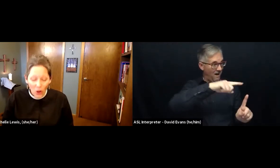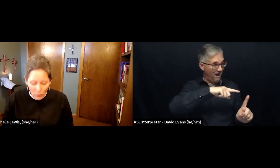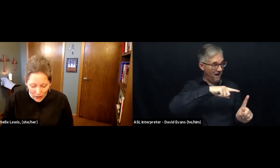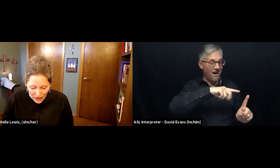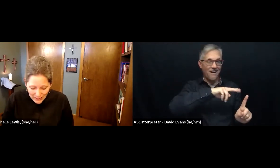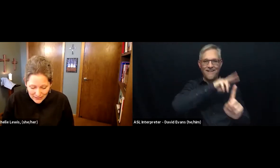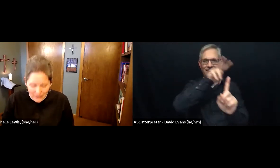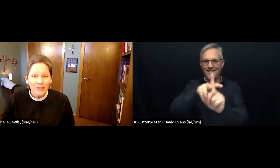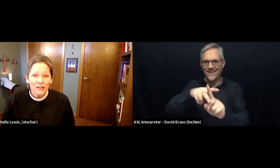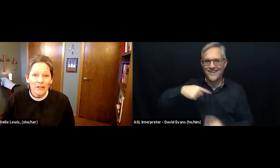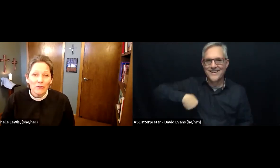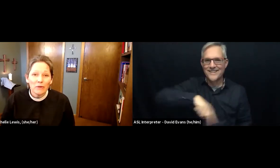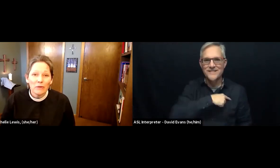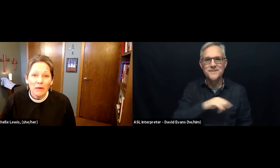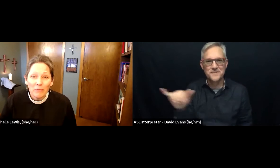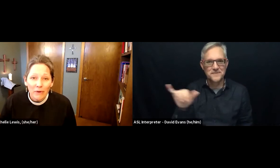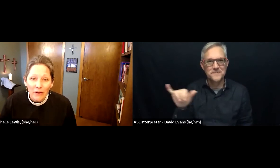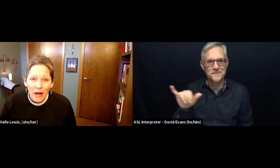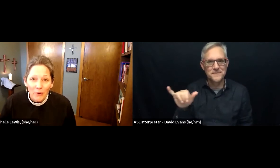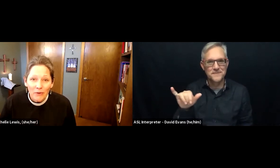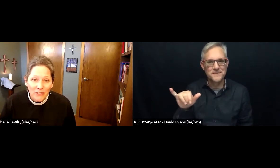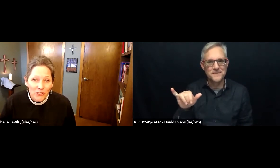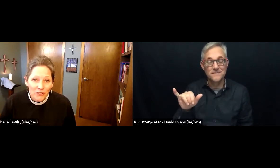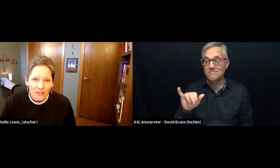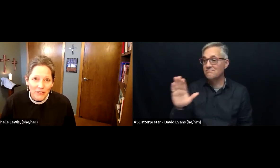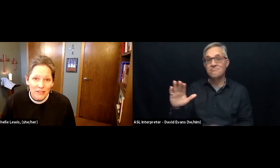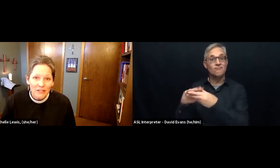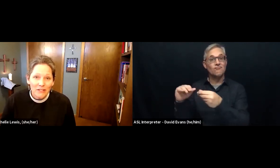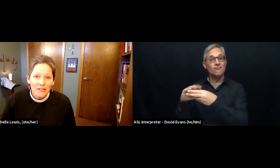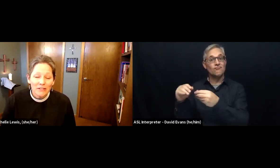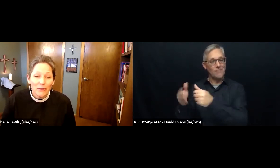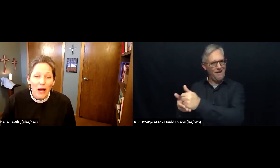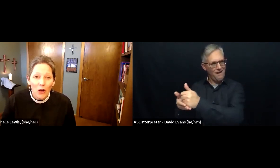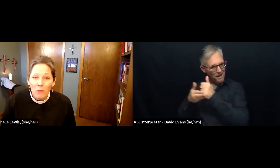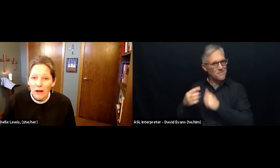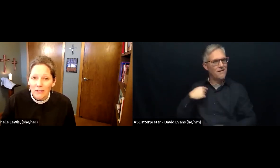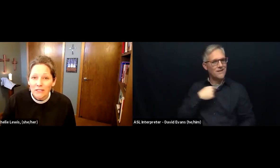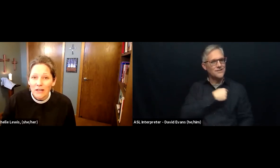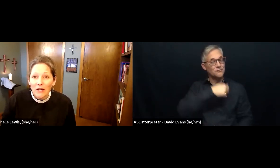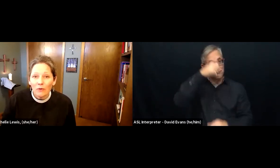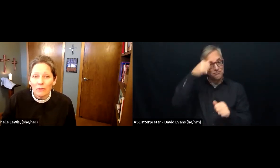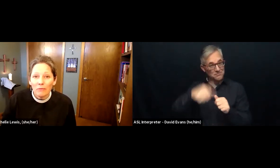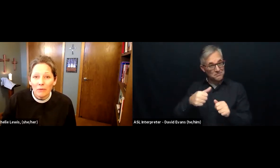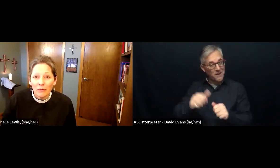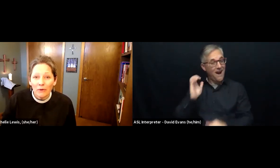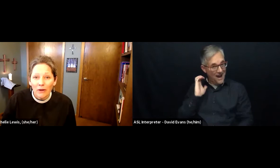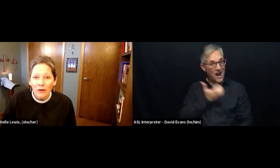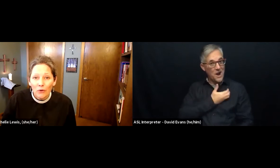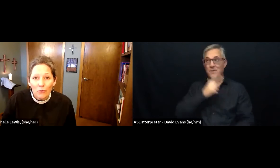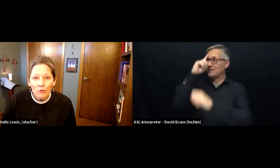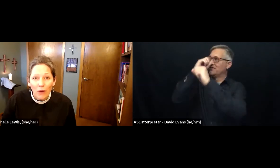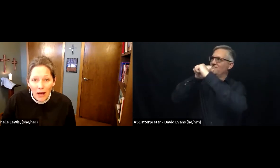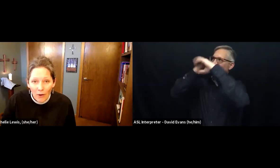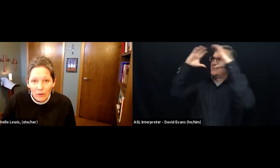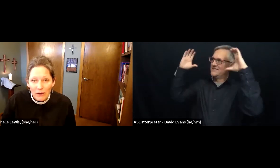To help us remember our vision. To help us remember